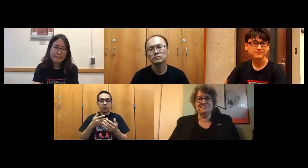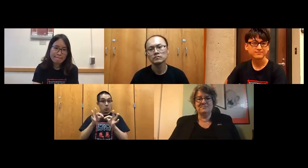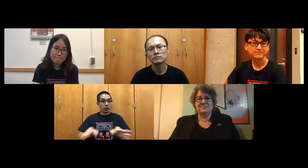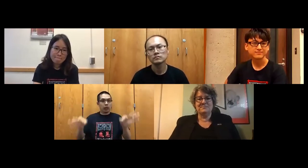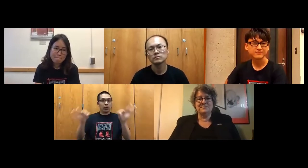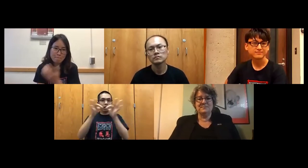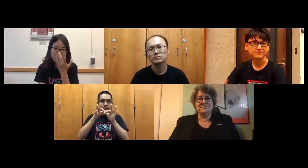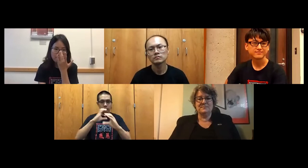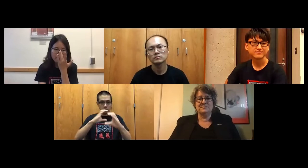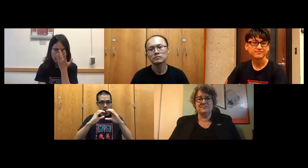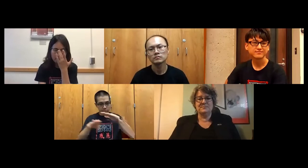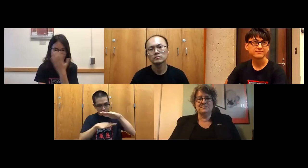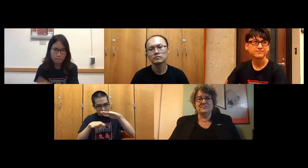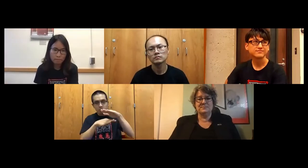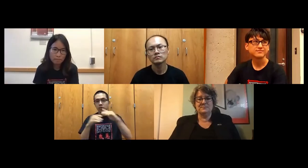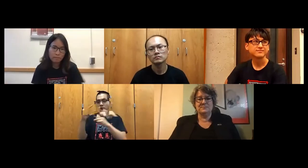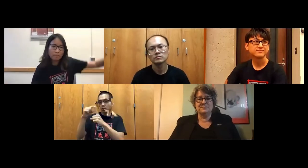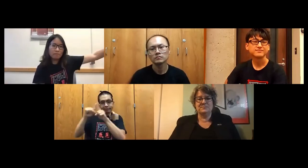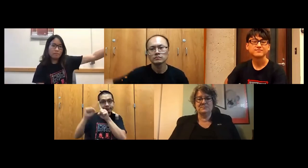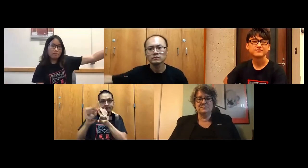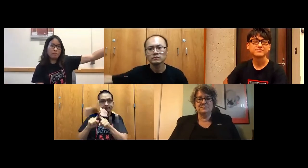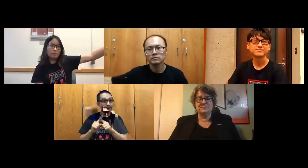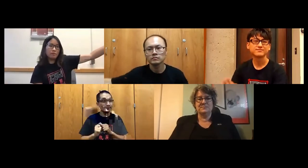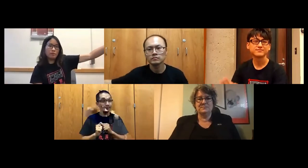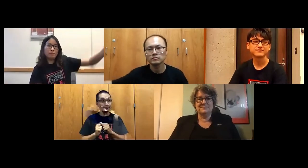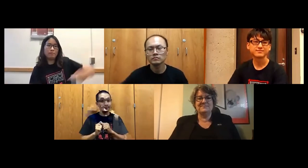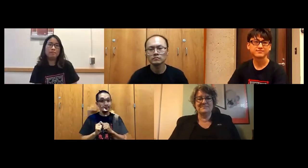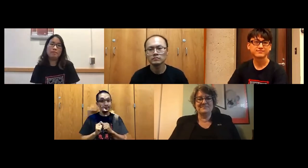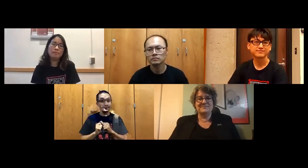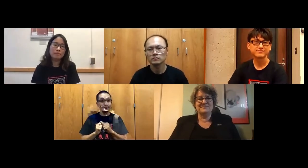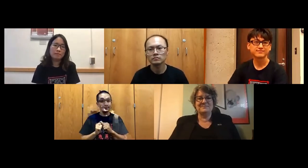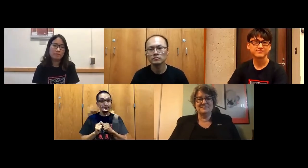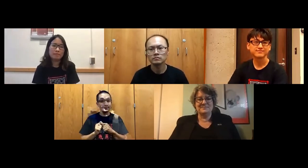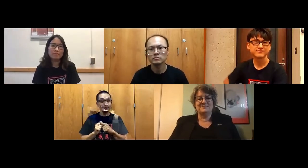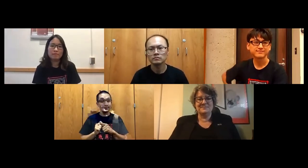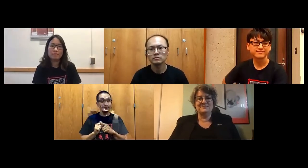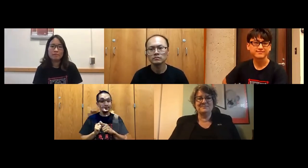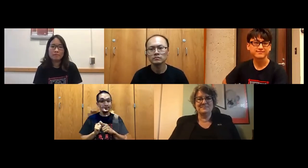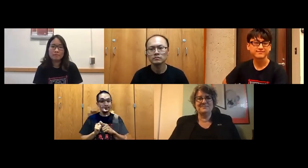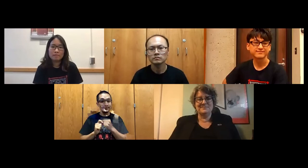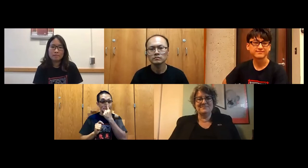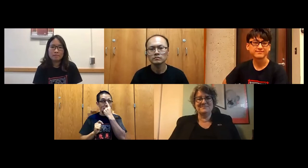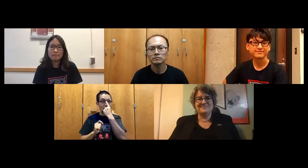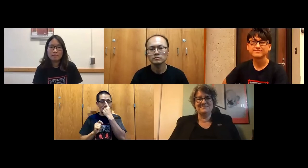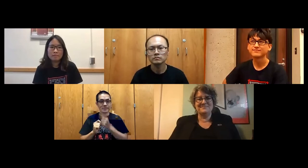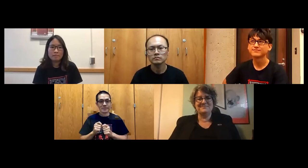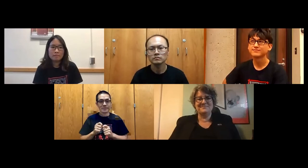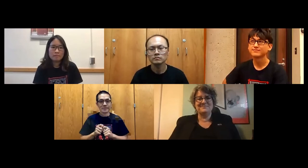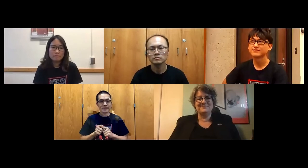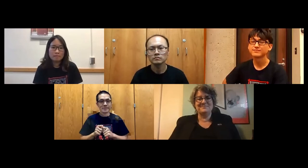signing exact Chinese to Chinese Sign Language, the difference between the words and the visual